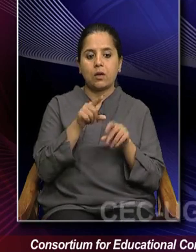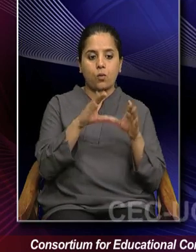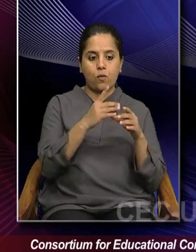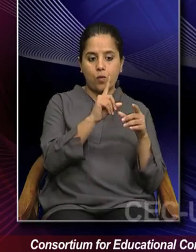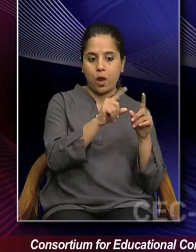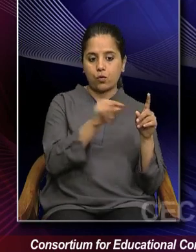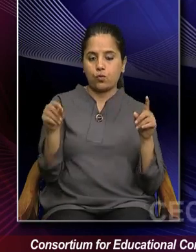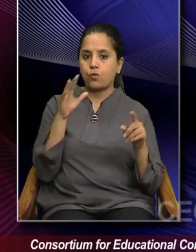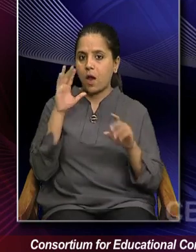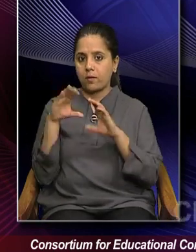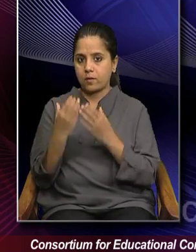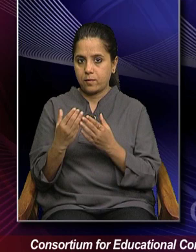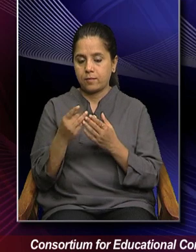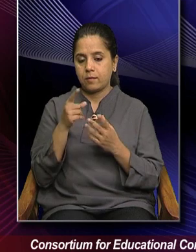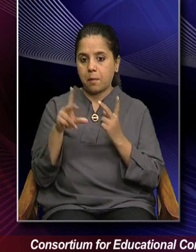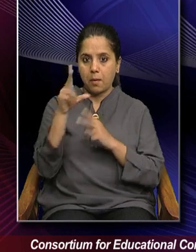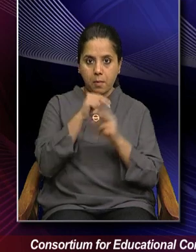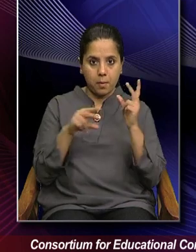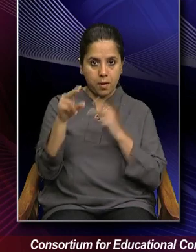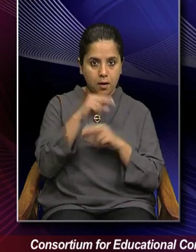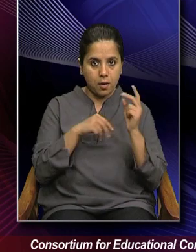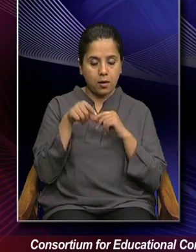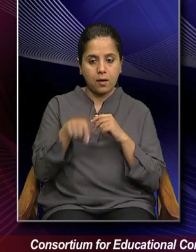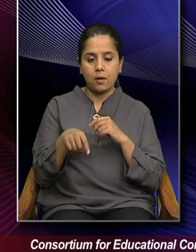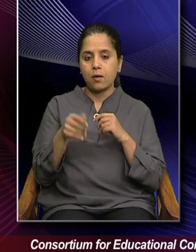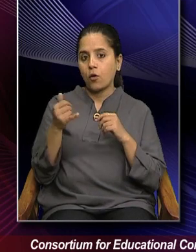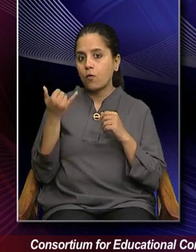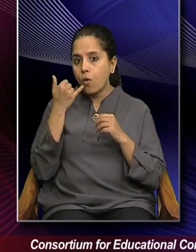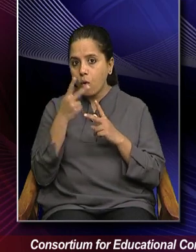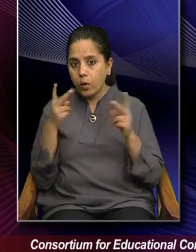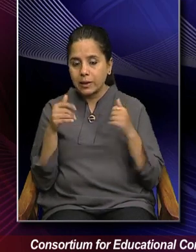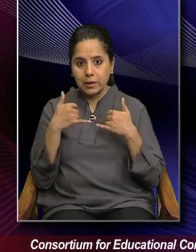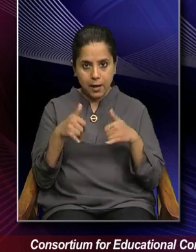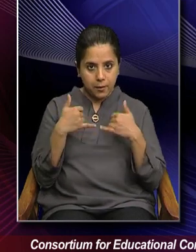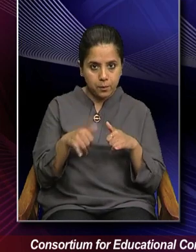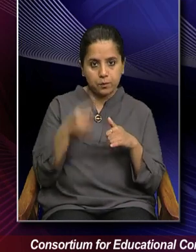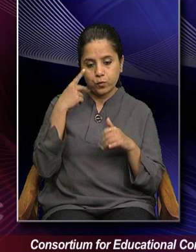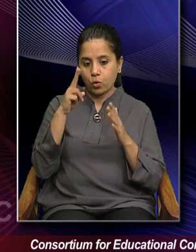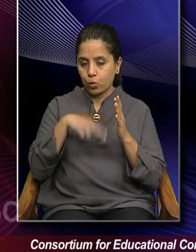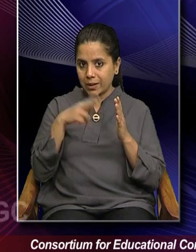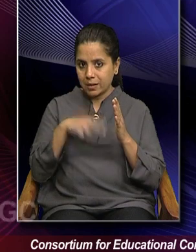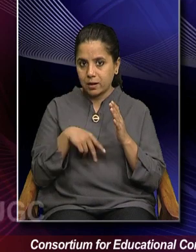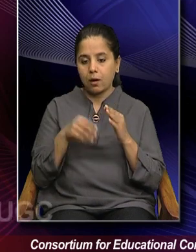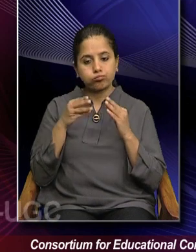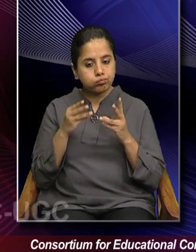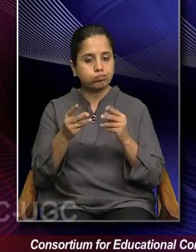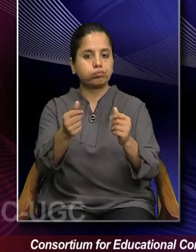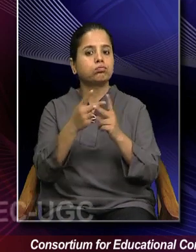5, interactive phonics games for reading